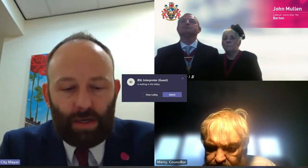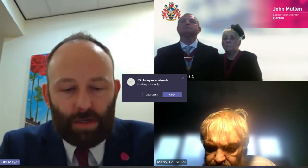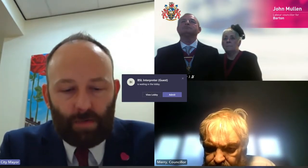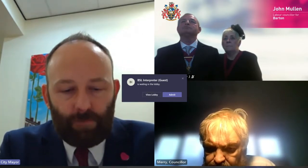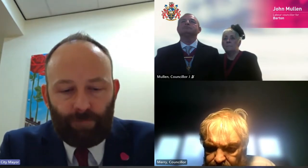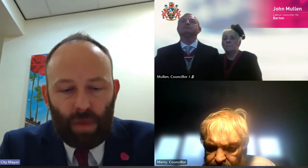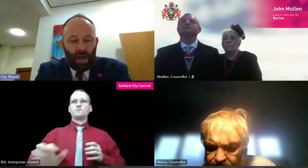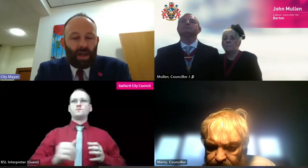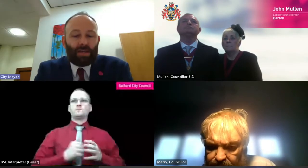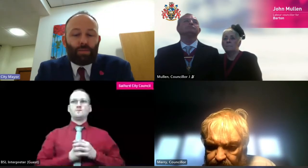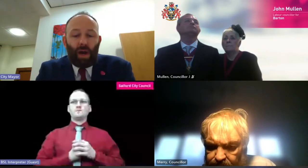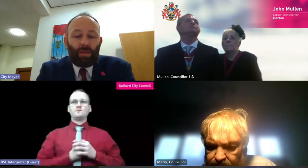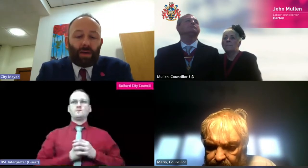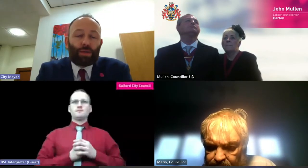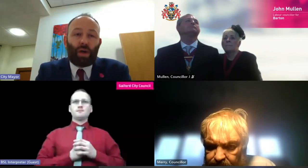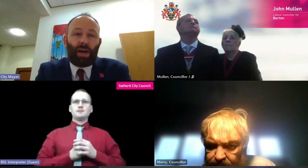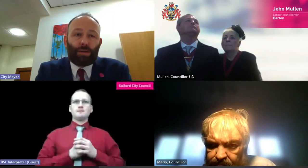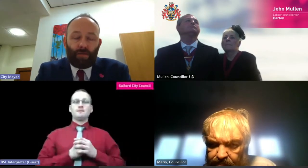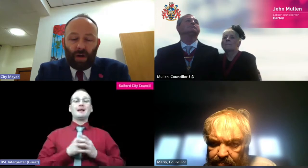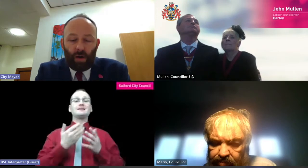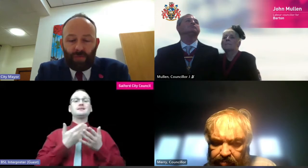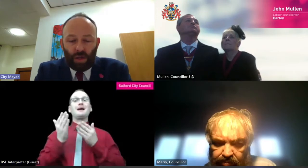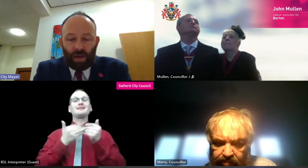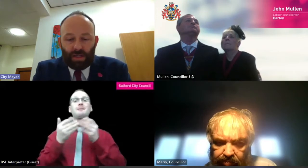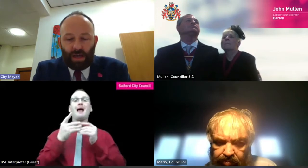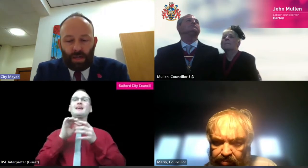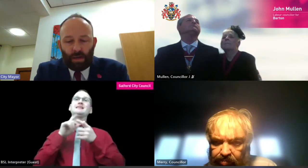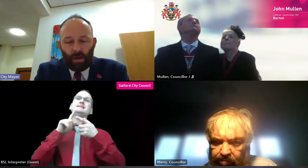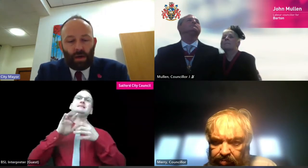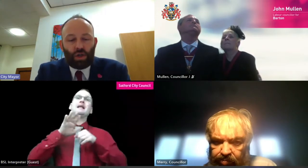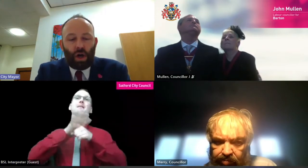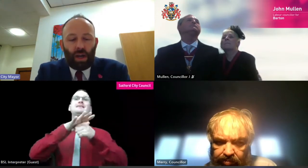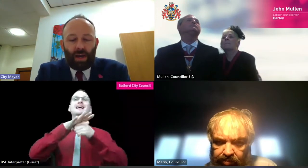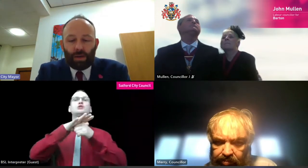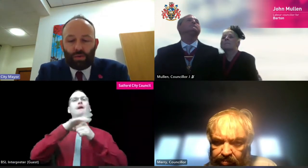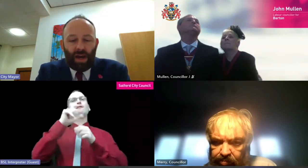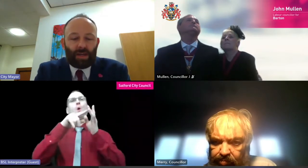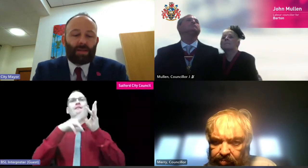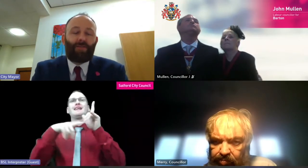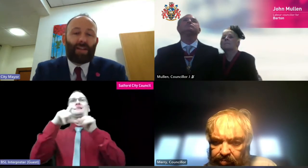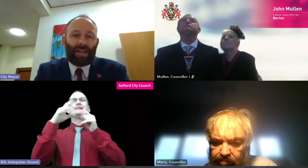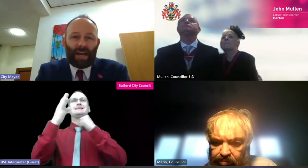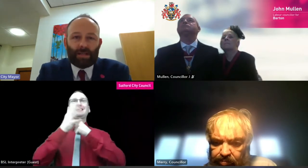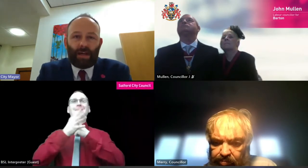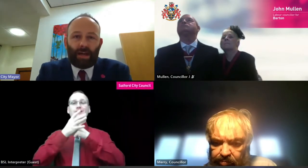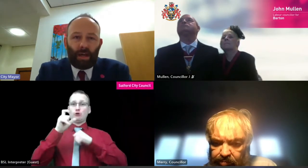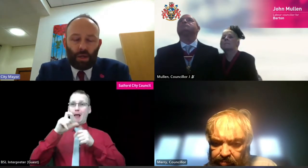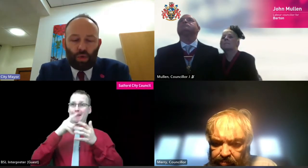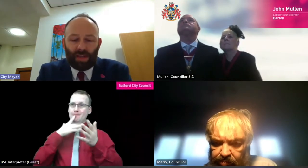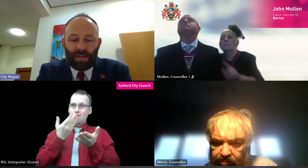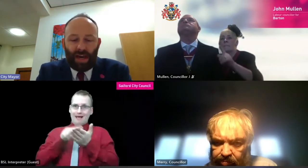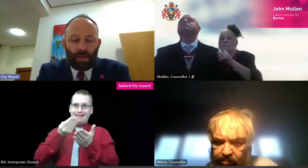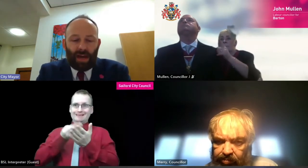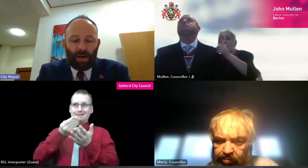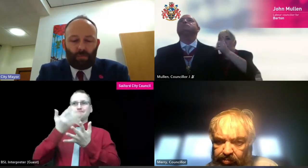were eased. And despite the constraints of COVID-19, Charlie has raised a fantastic